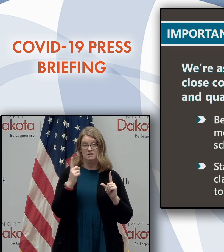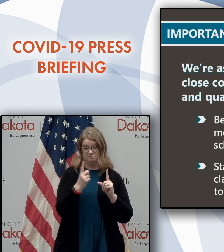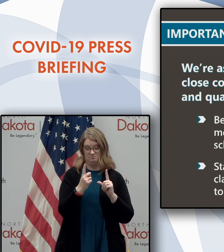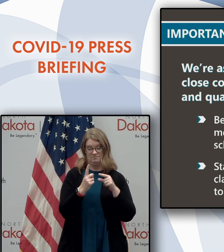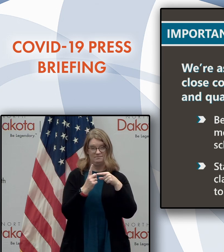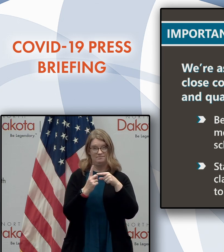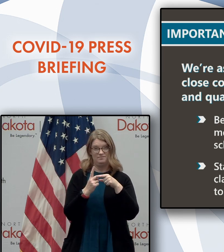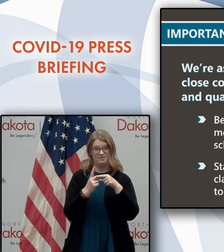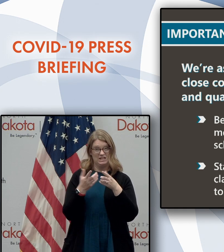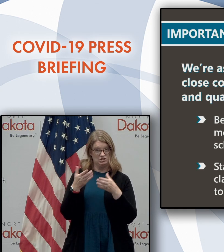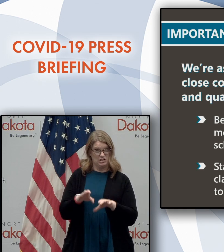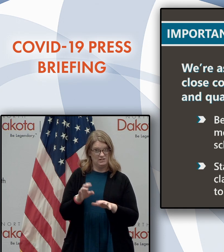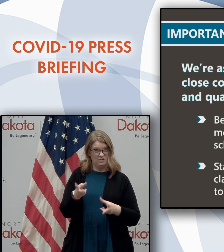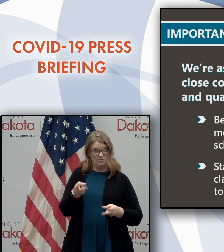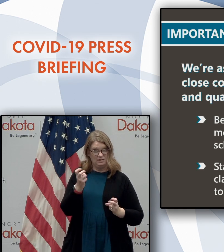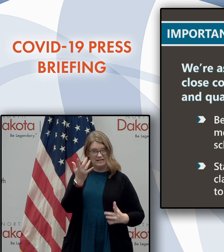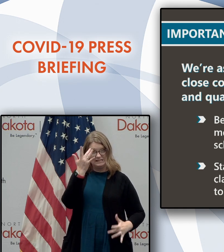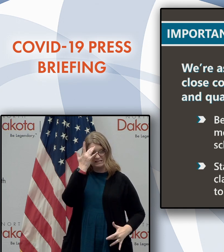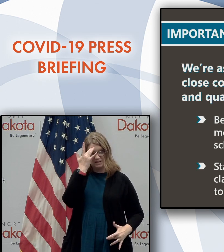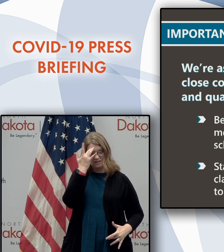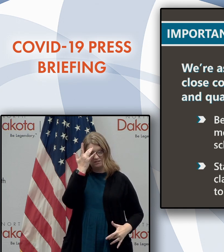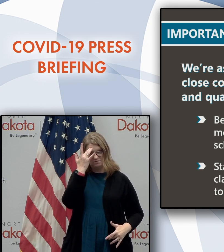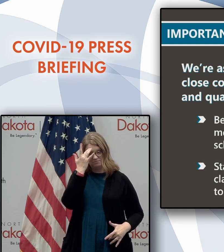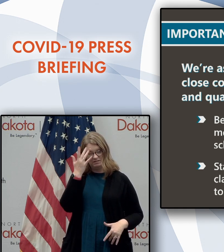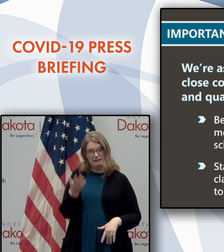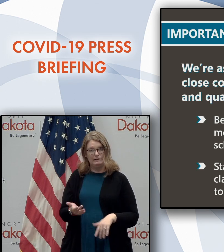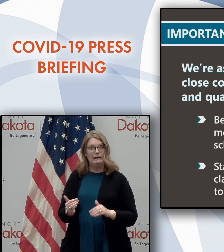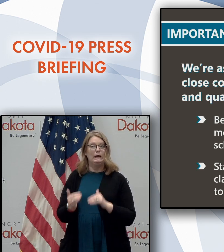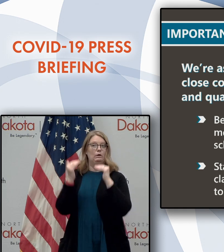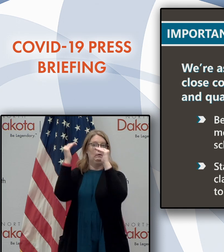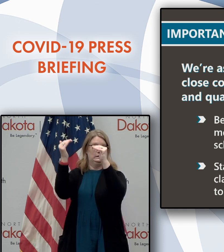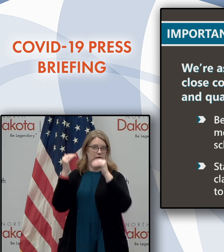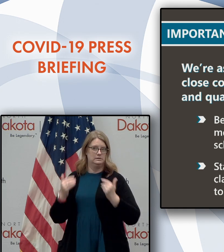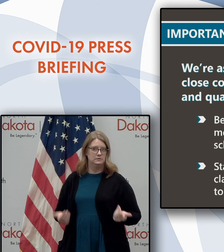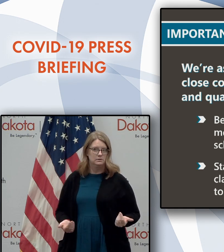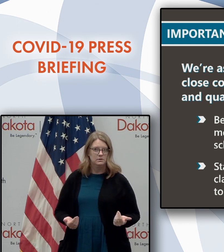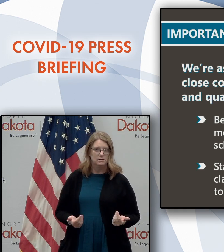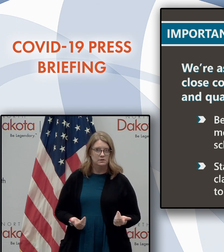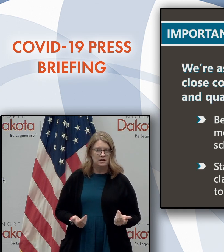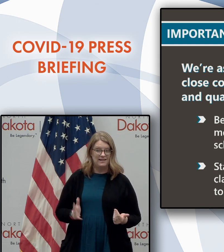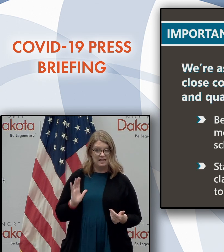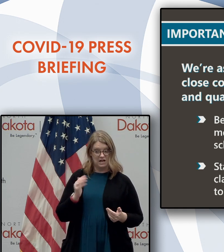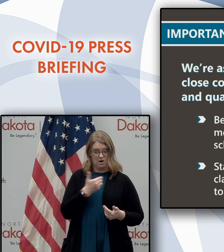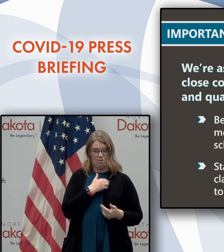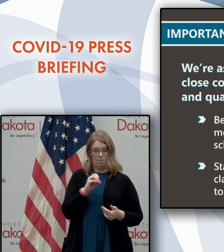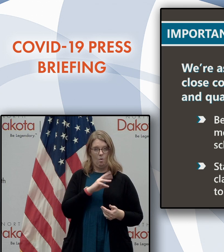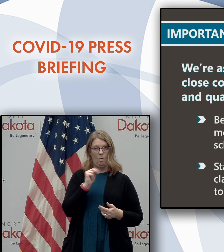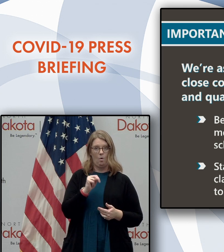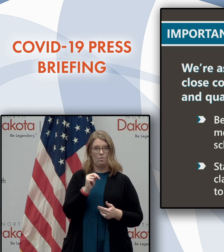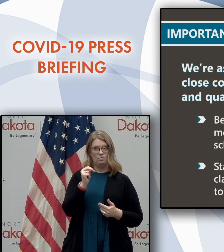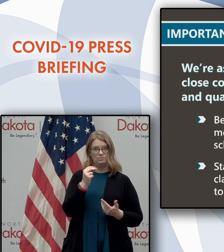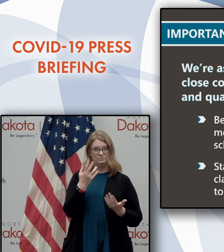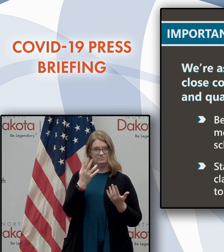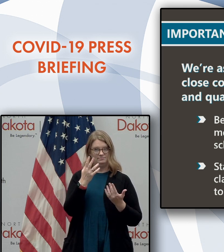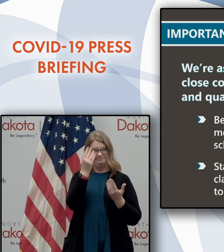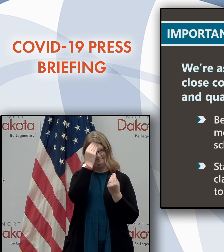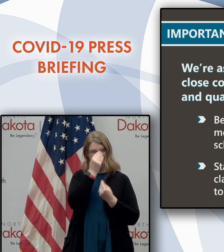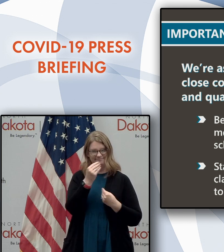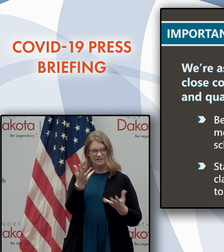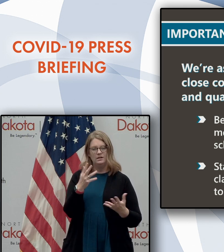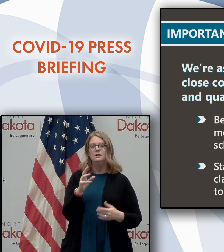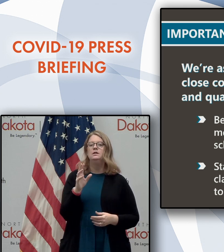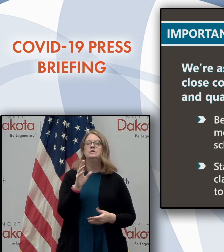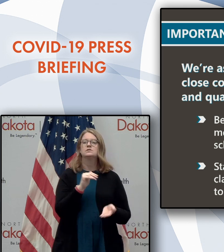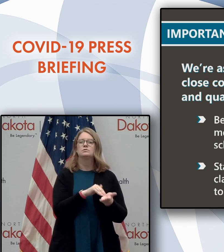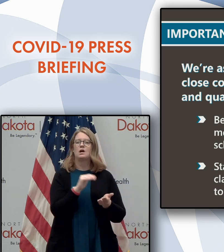actually increases significantly, and that's our own North Dakota data. So today, Dr. Mariani signed an amended state